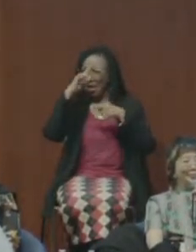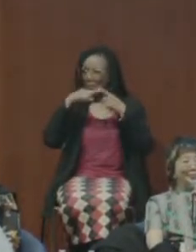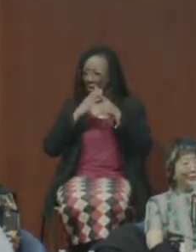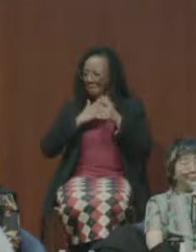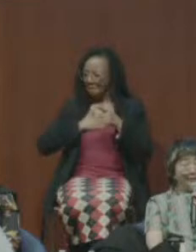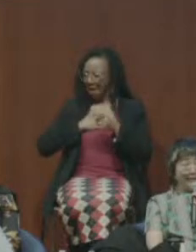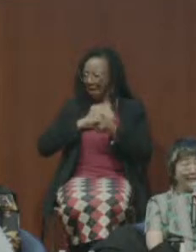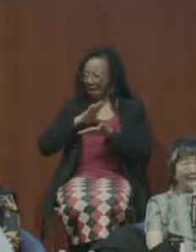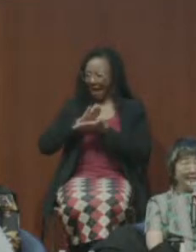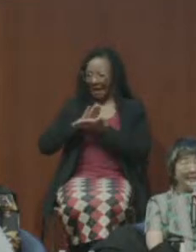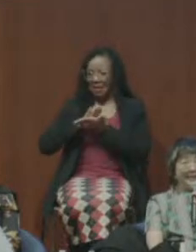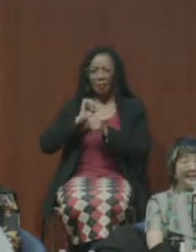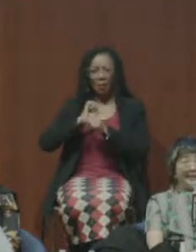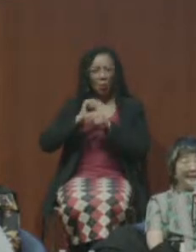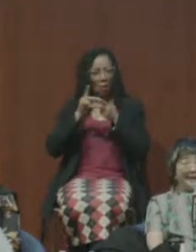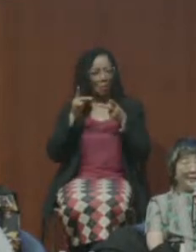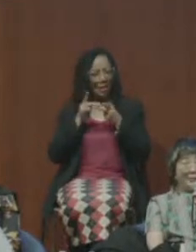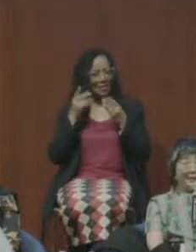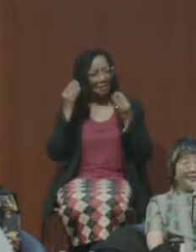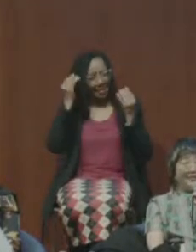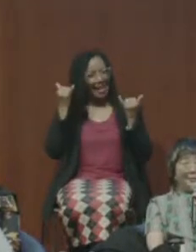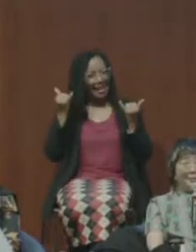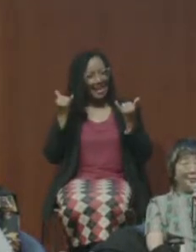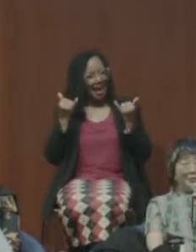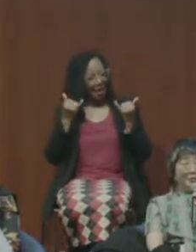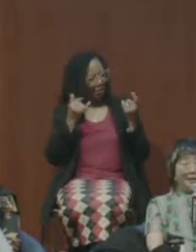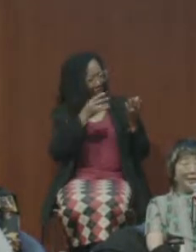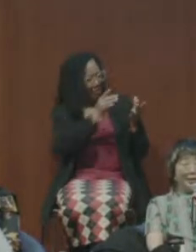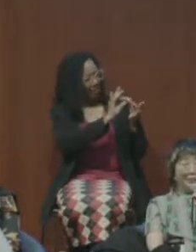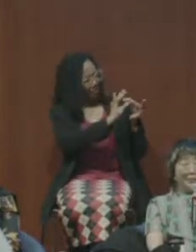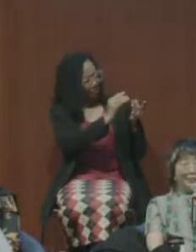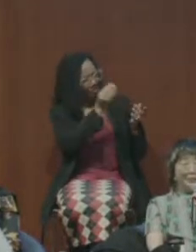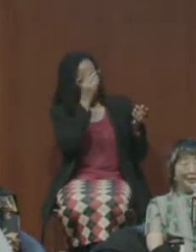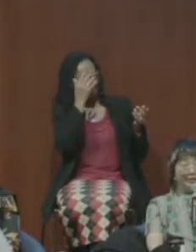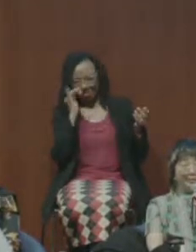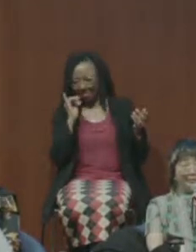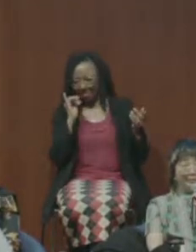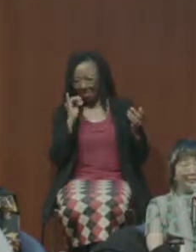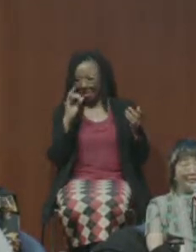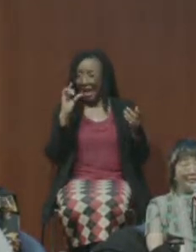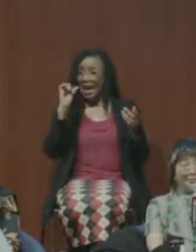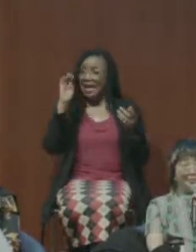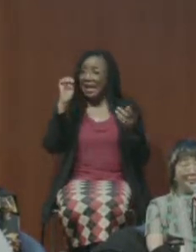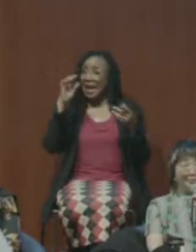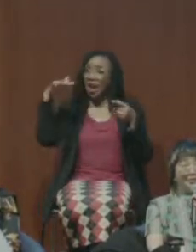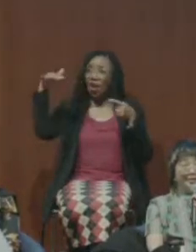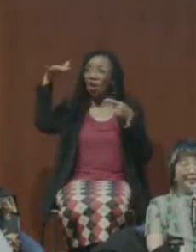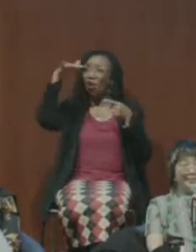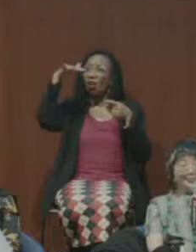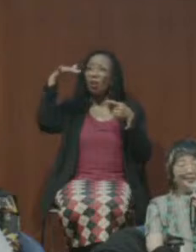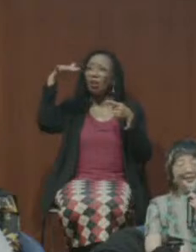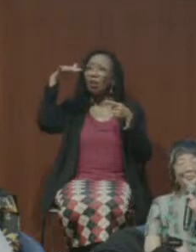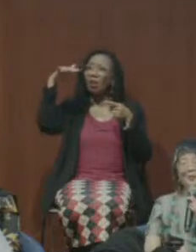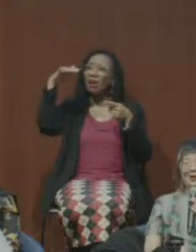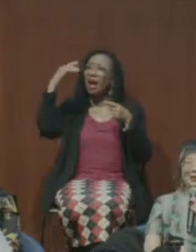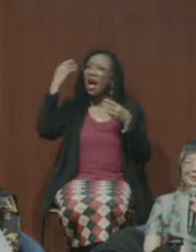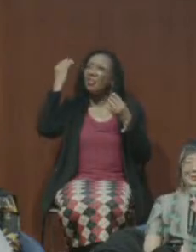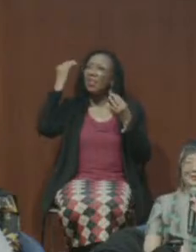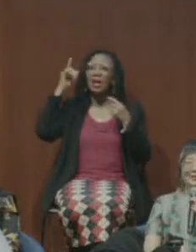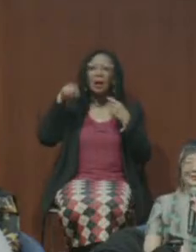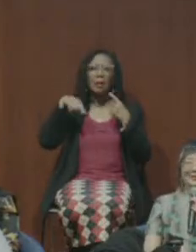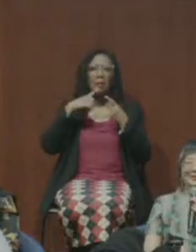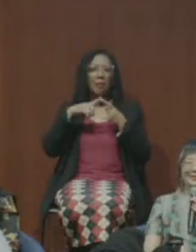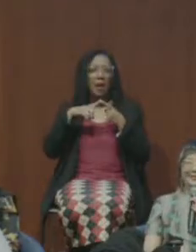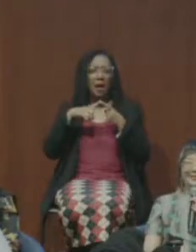academic workplace. And when I think about care from above, I'm thinking